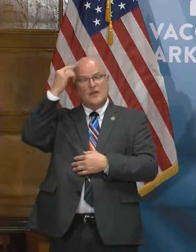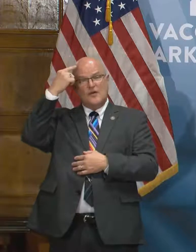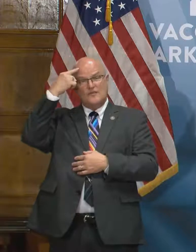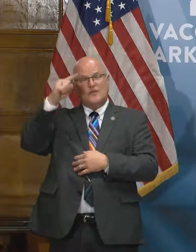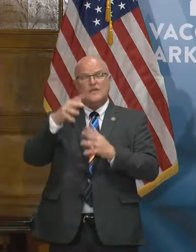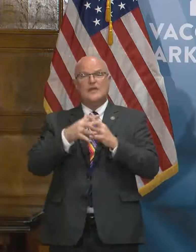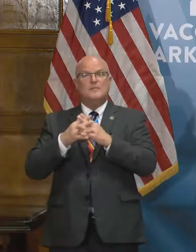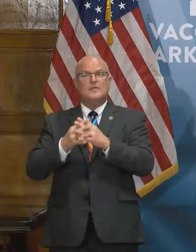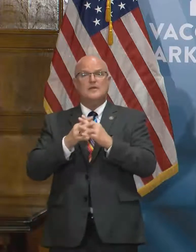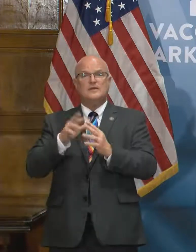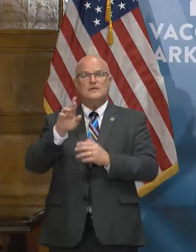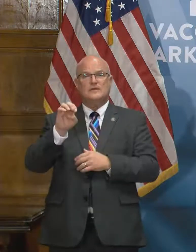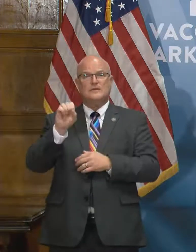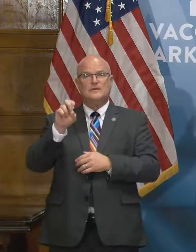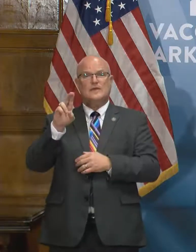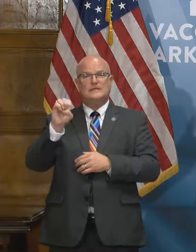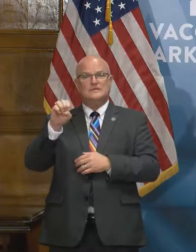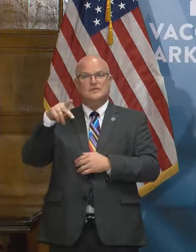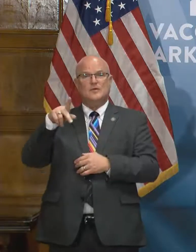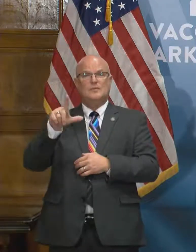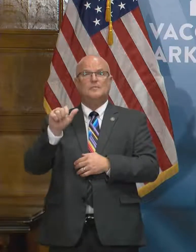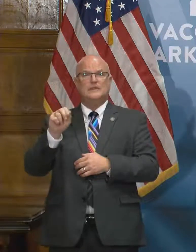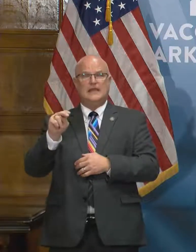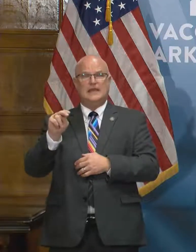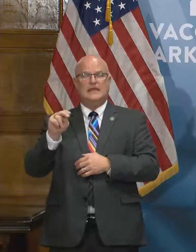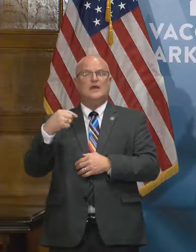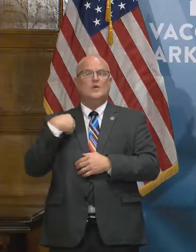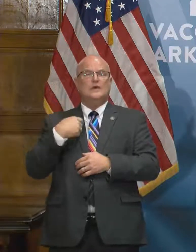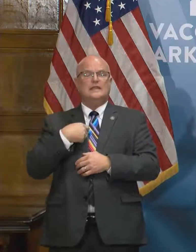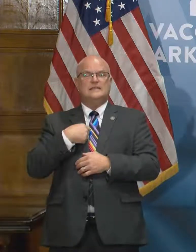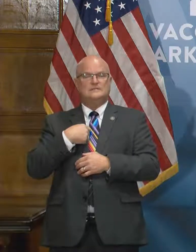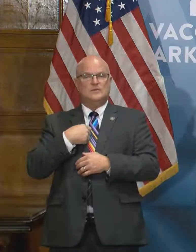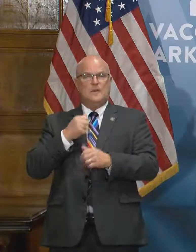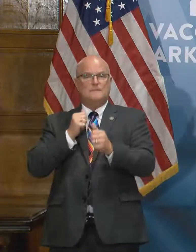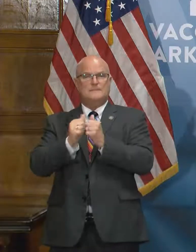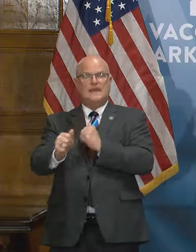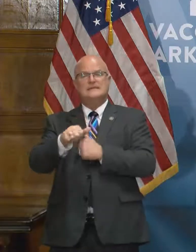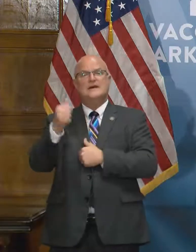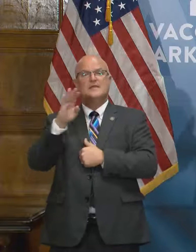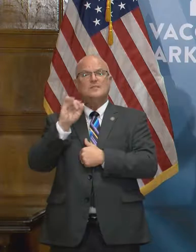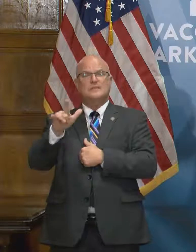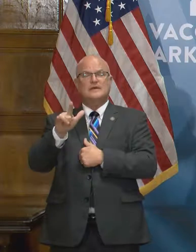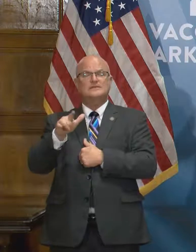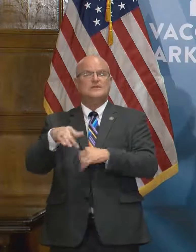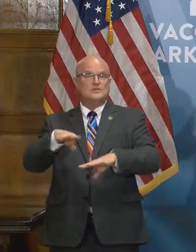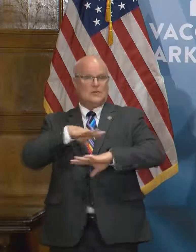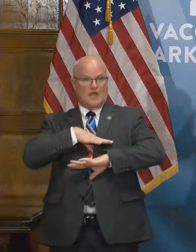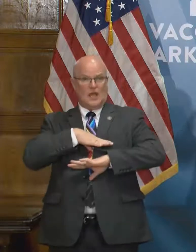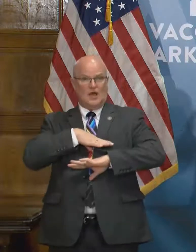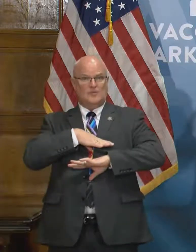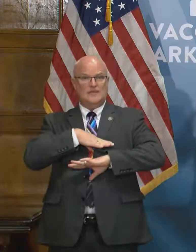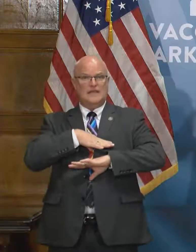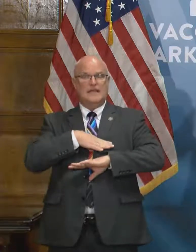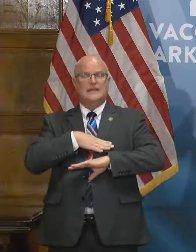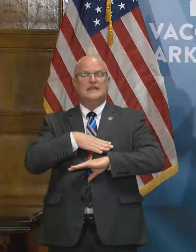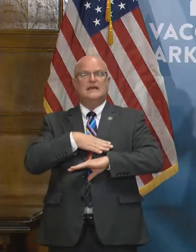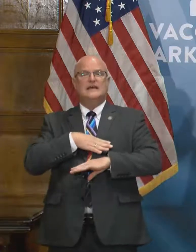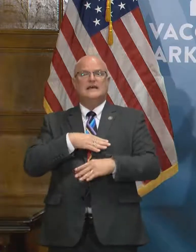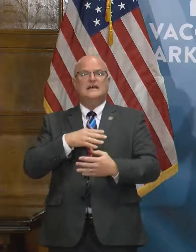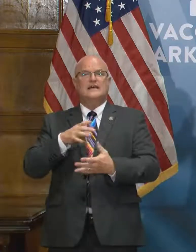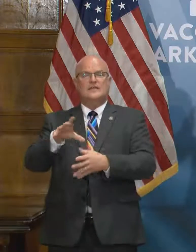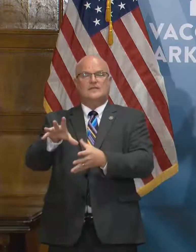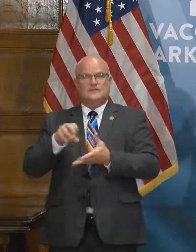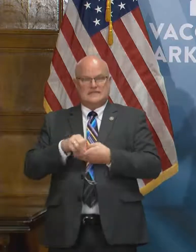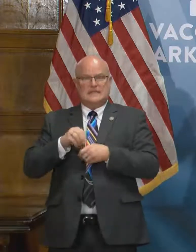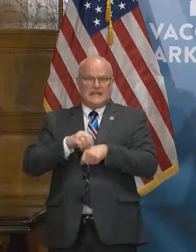the American Rescue Plan, and we need to pass additional appropriation bills to accommodate the receipt and